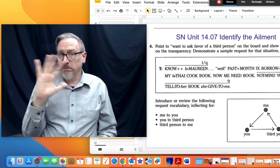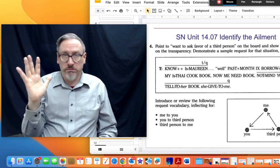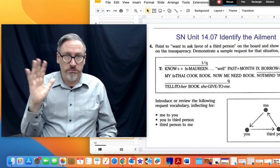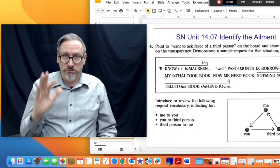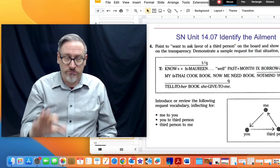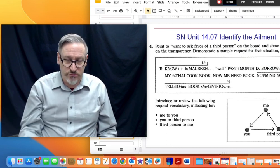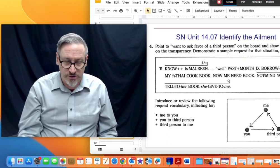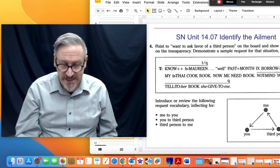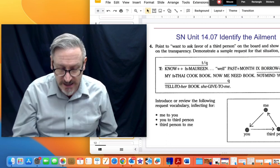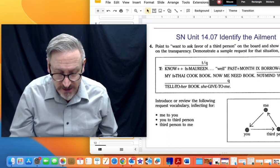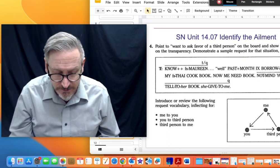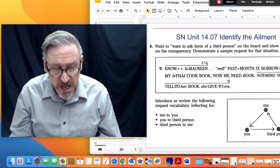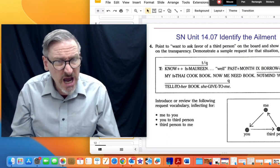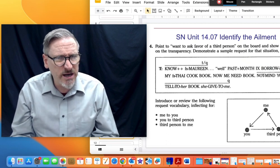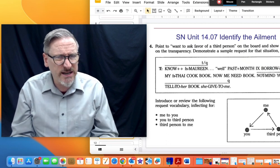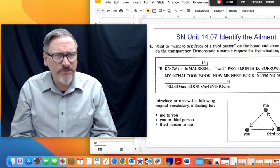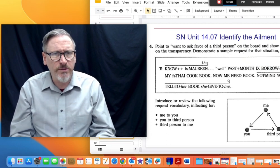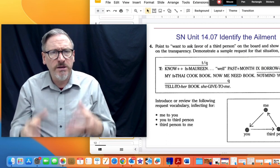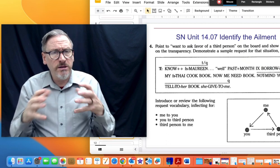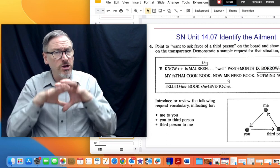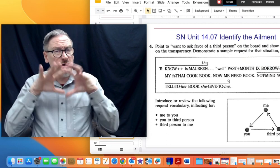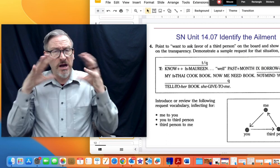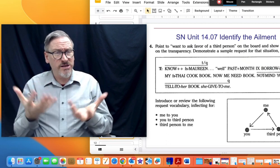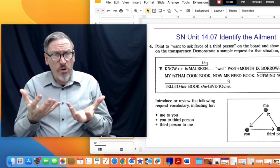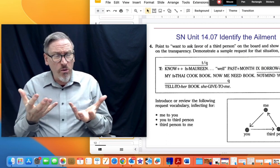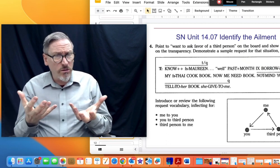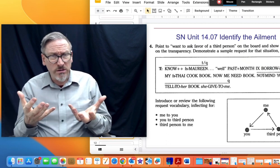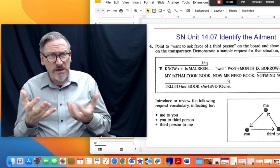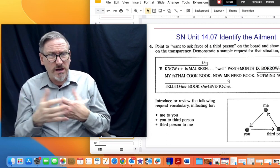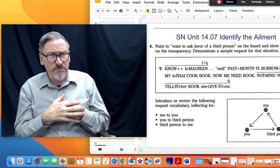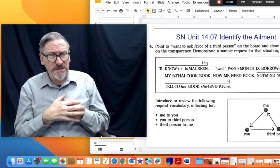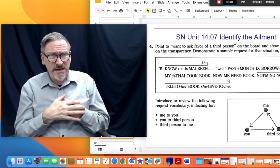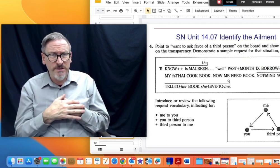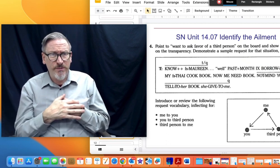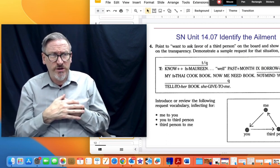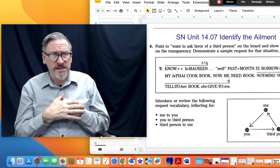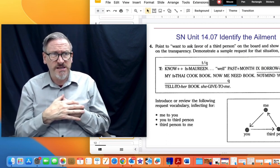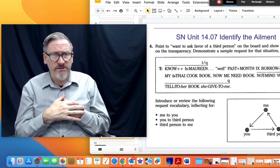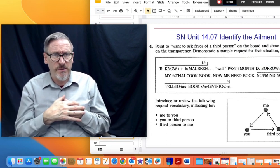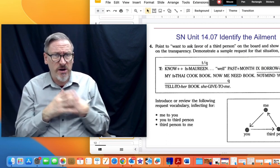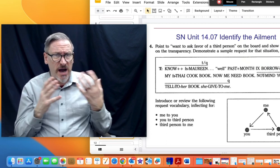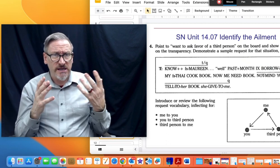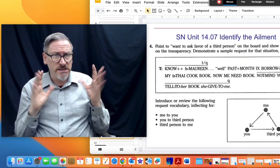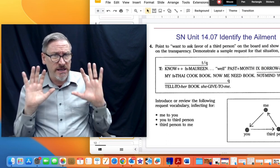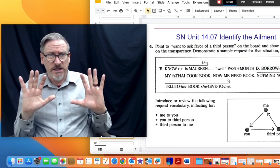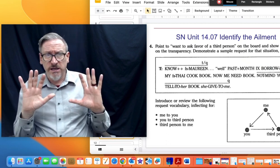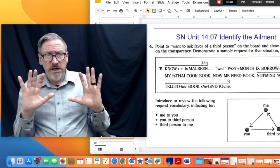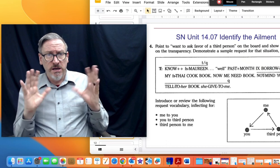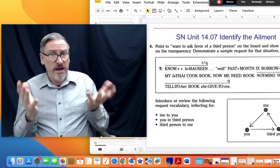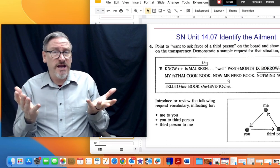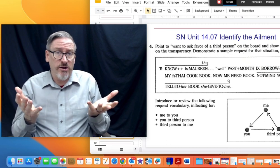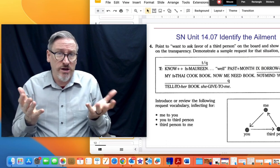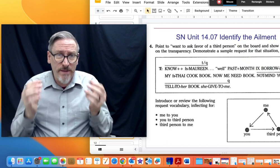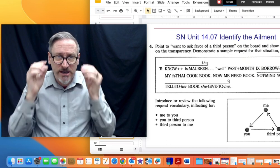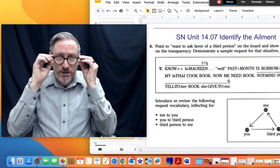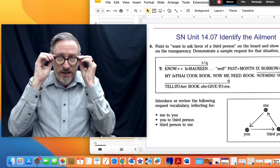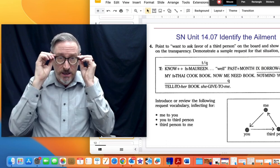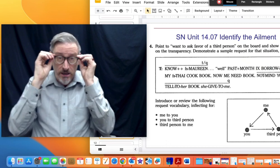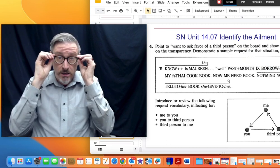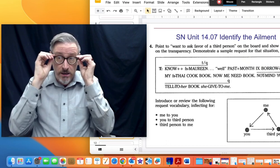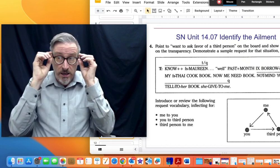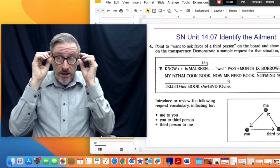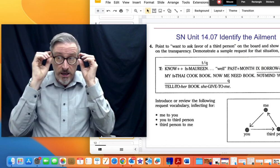or risk anything. Deaf people, as a whole, tend to be pretty sensitive about eyes. Like, and you can imagine,